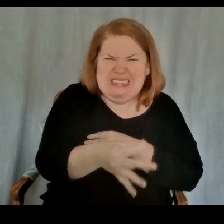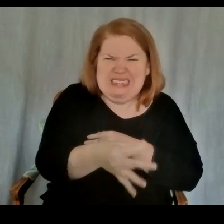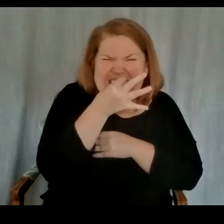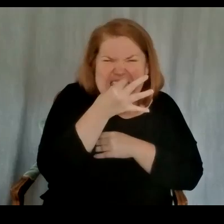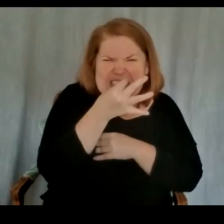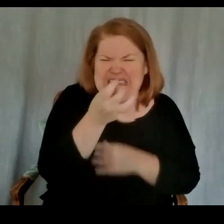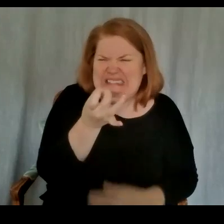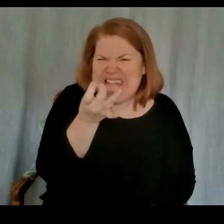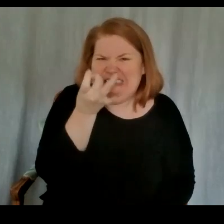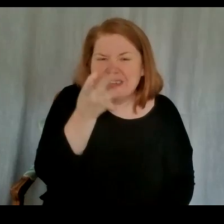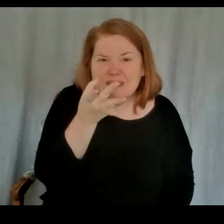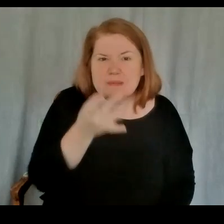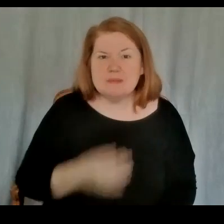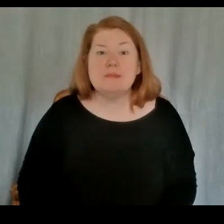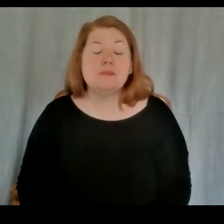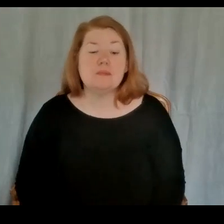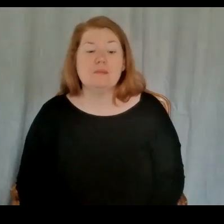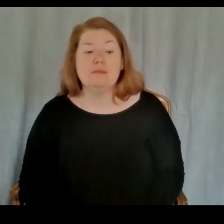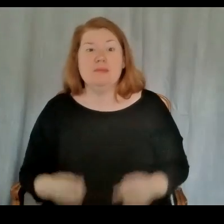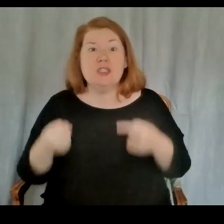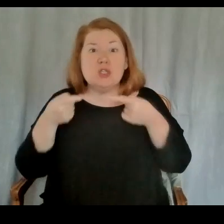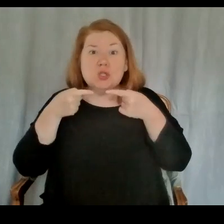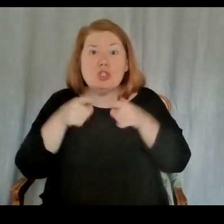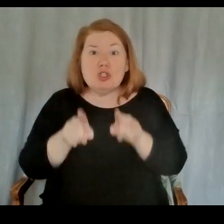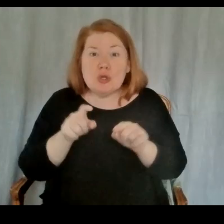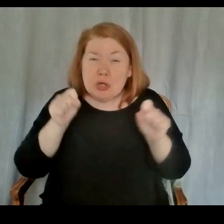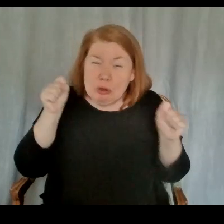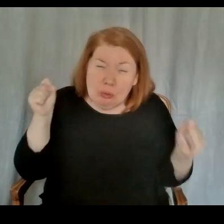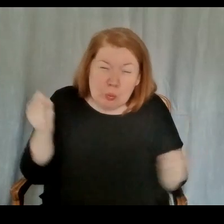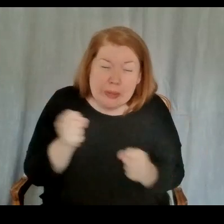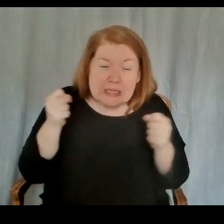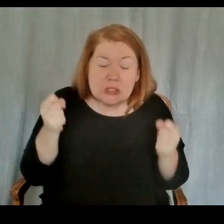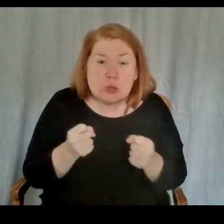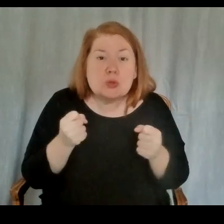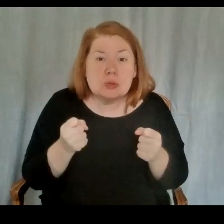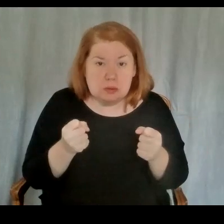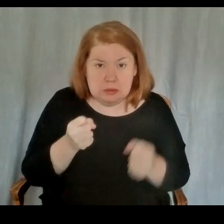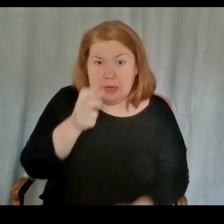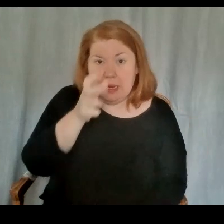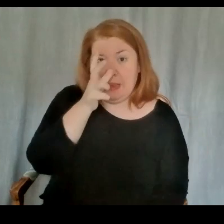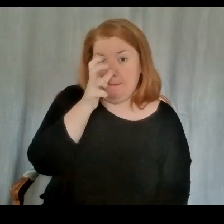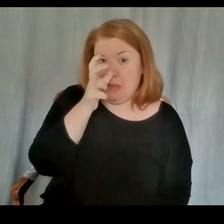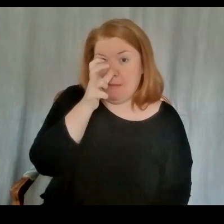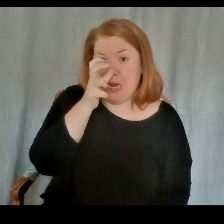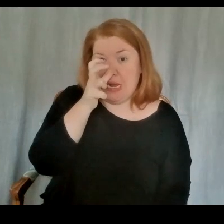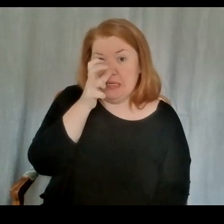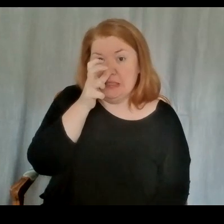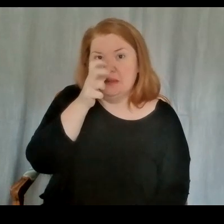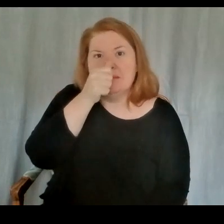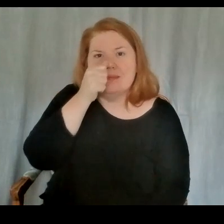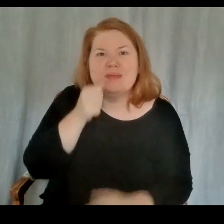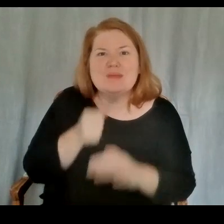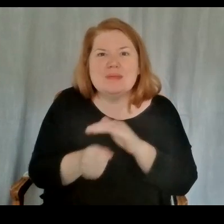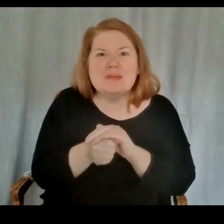During the cold winter months, many ladybugs hibernate. They nestle together in the hollow of